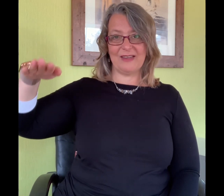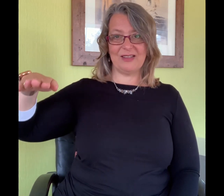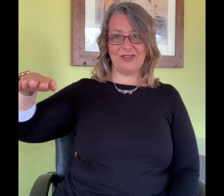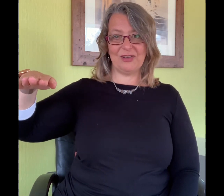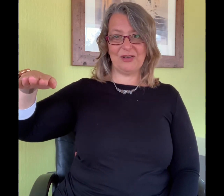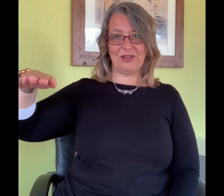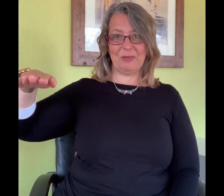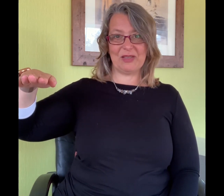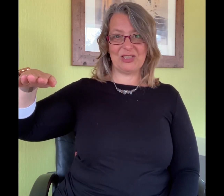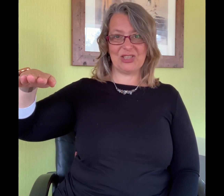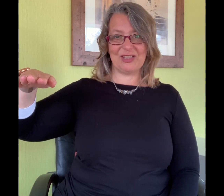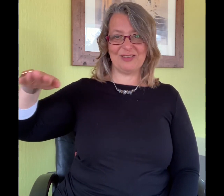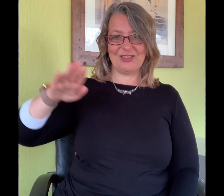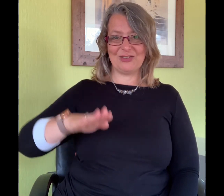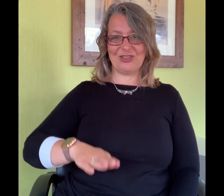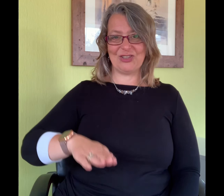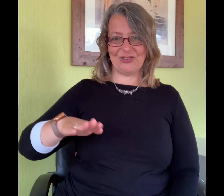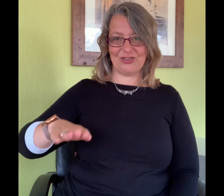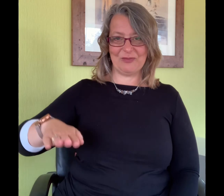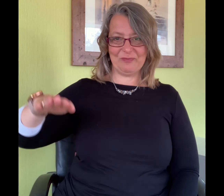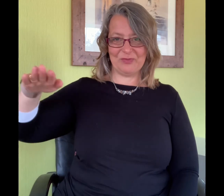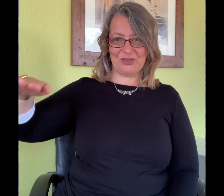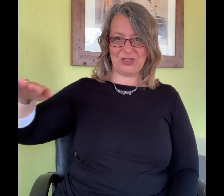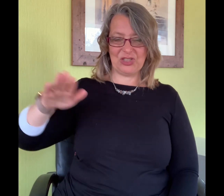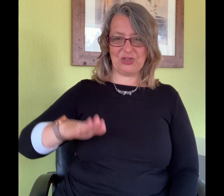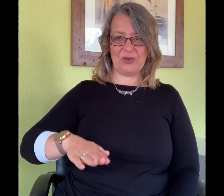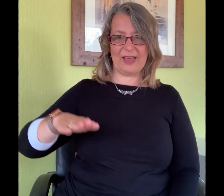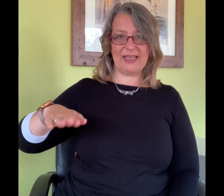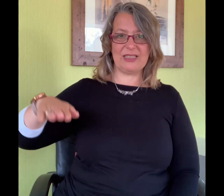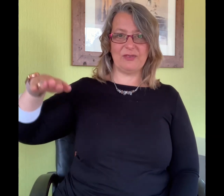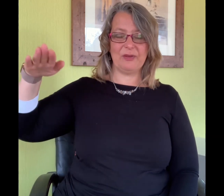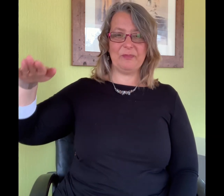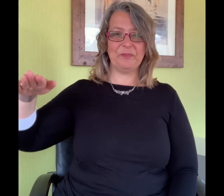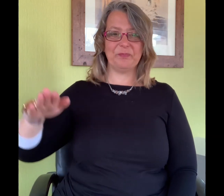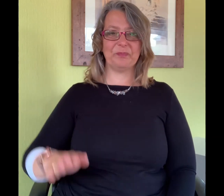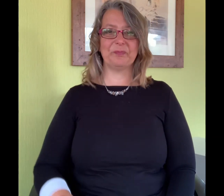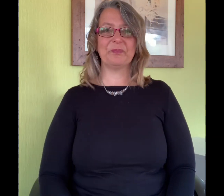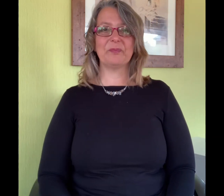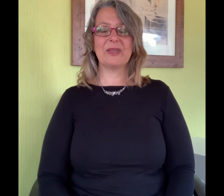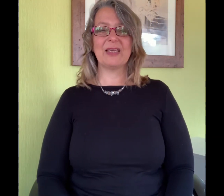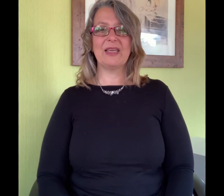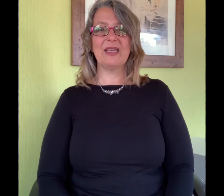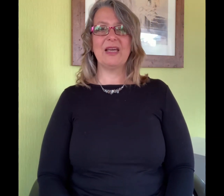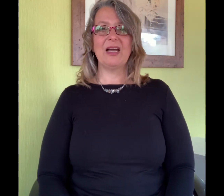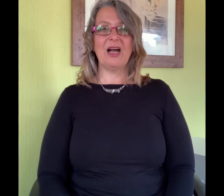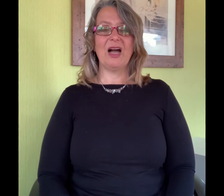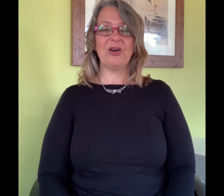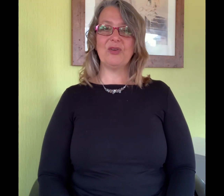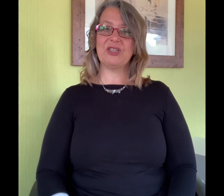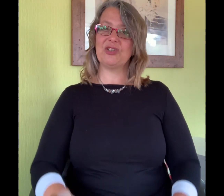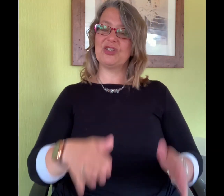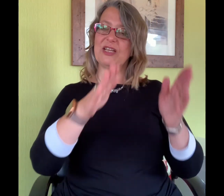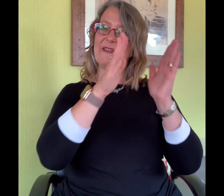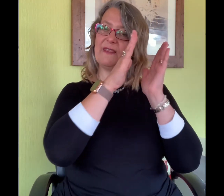your biggest child. So it's children, so you're just showing the heights of them. Are all the children in their